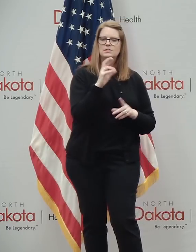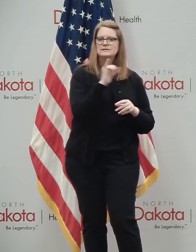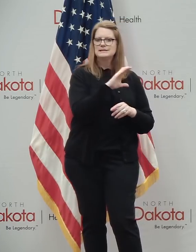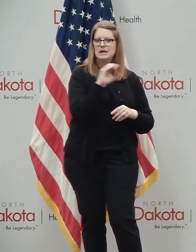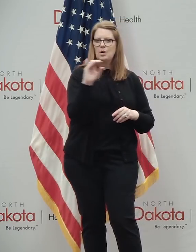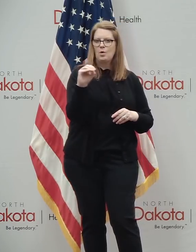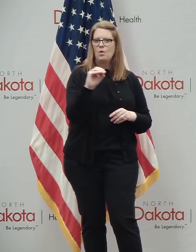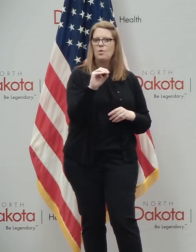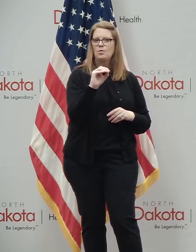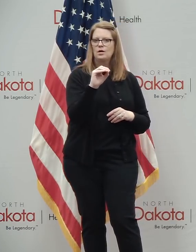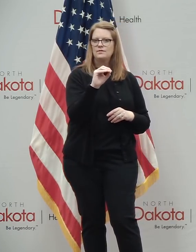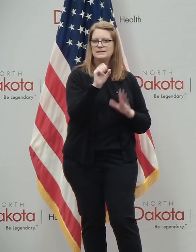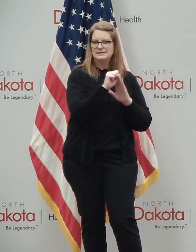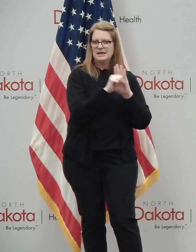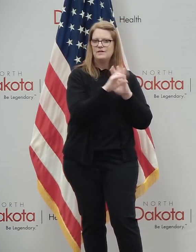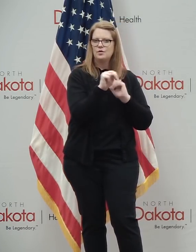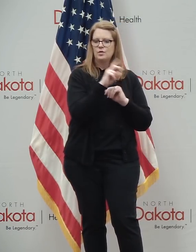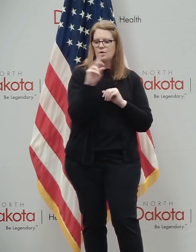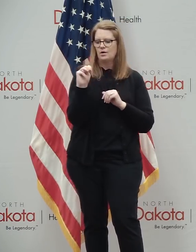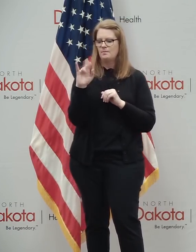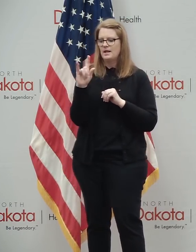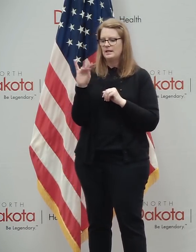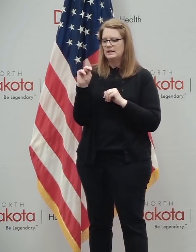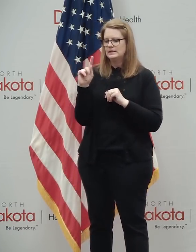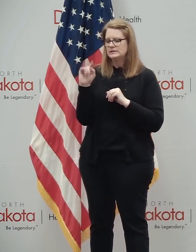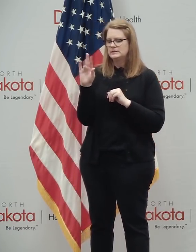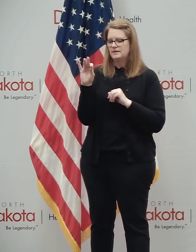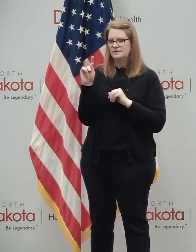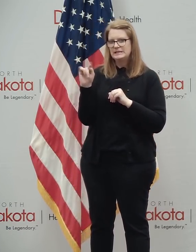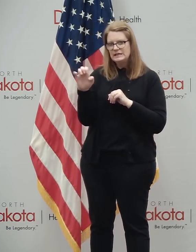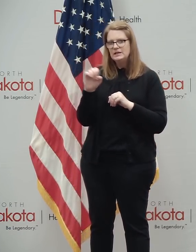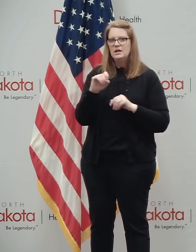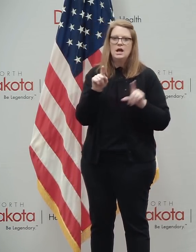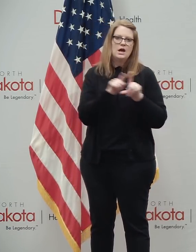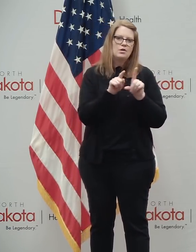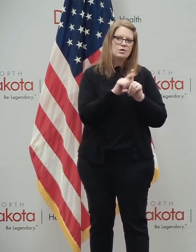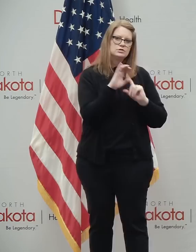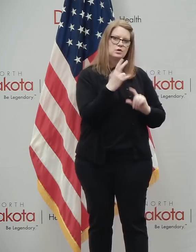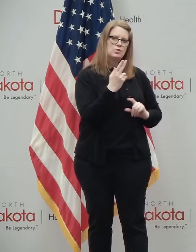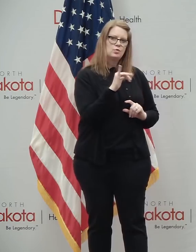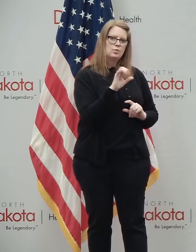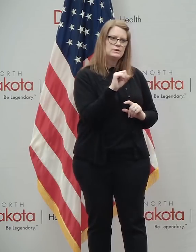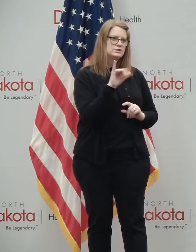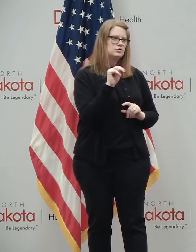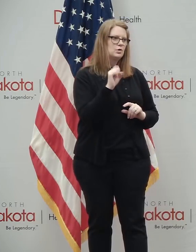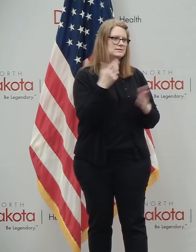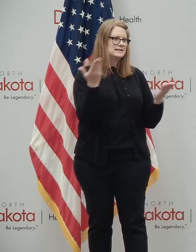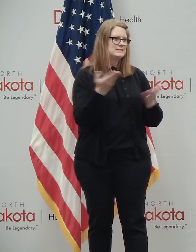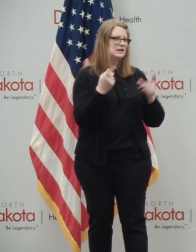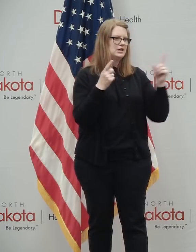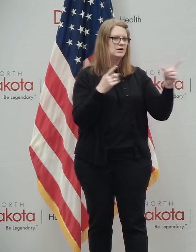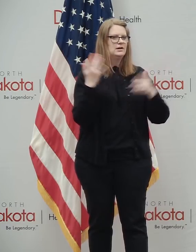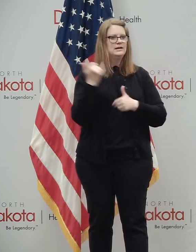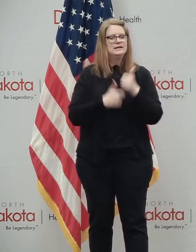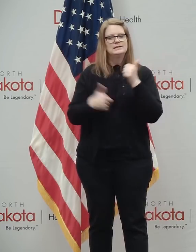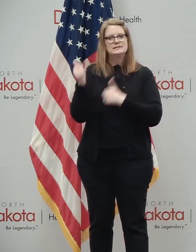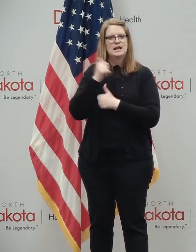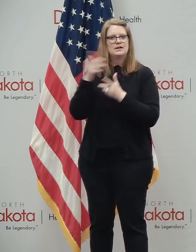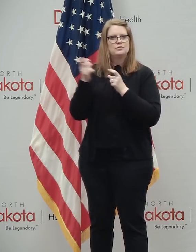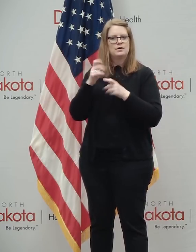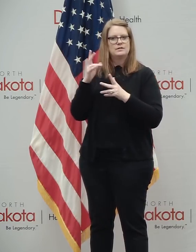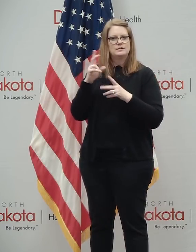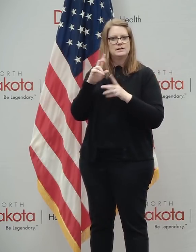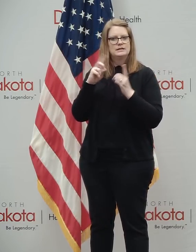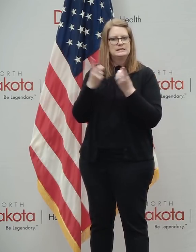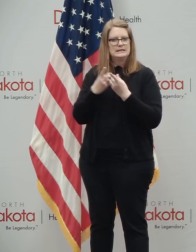Mylyn Tufte, State Health Officer for North Dakota, Chris Jones, who is here in the room, Executive Director, Department of Human